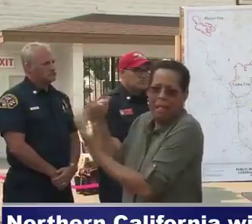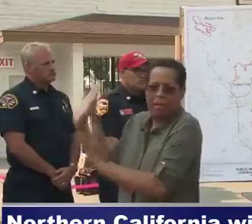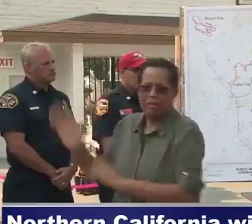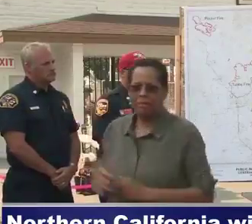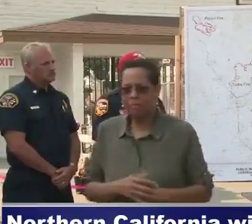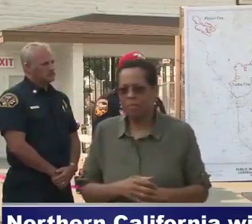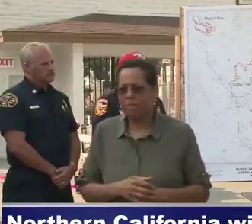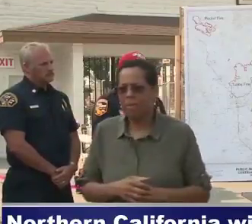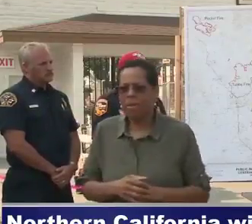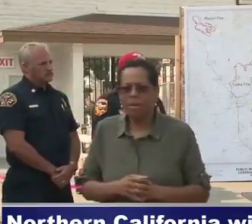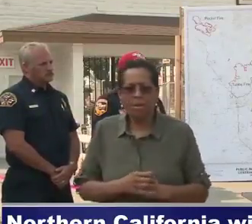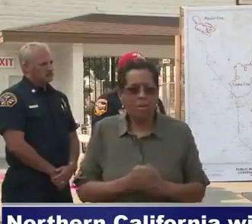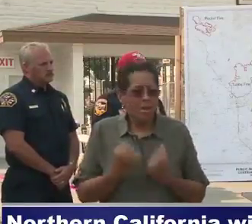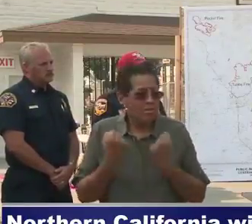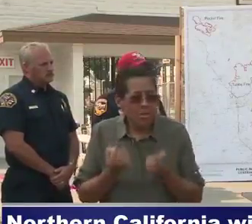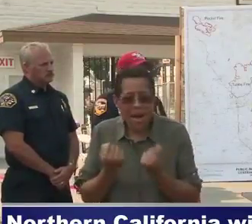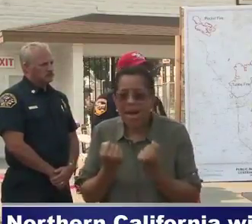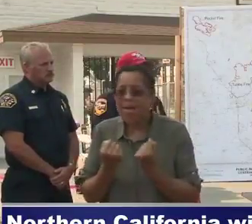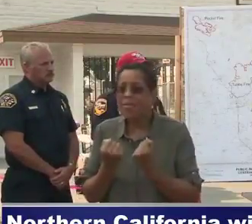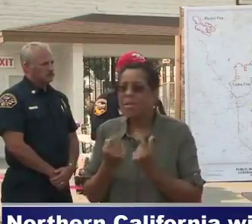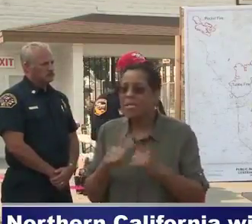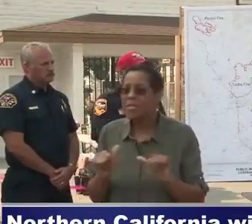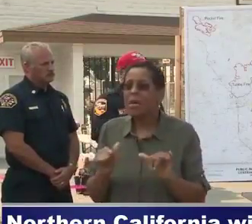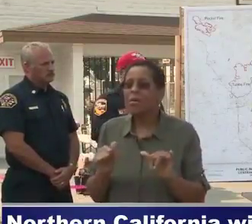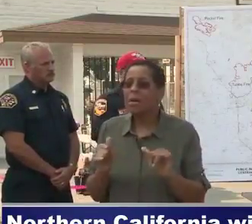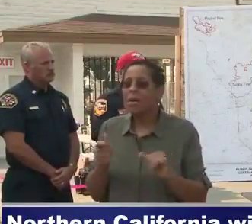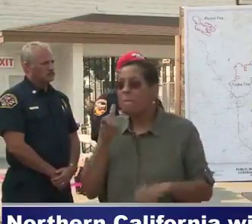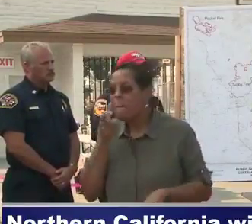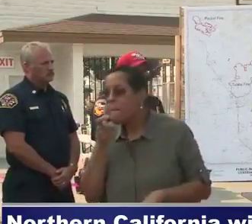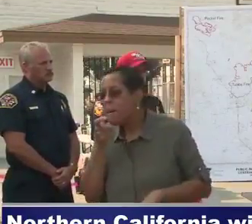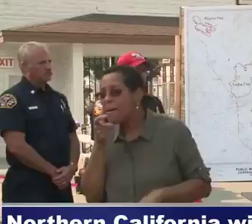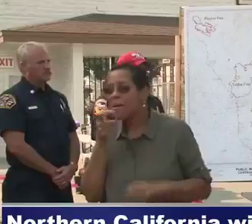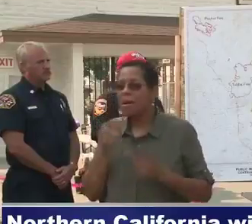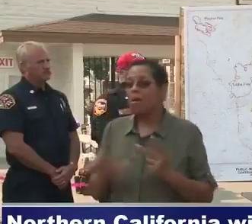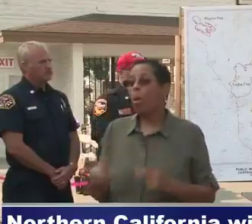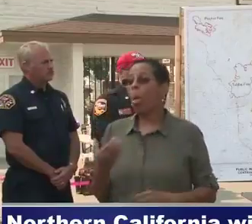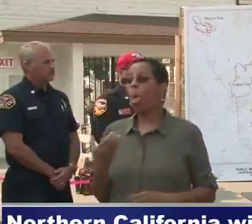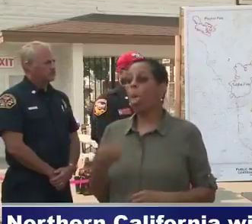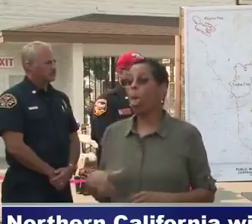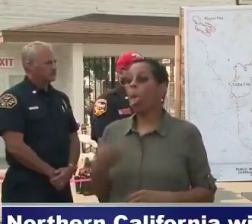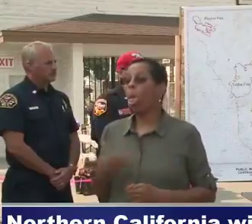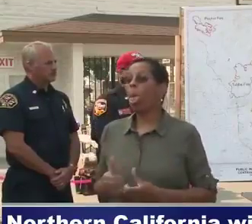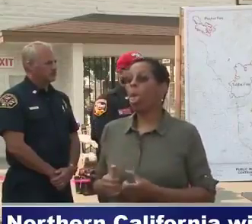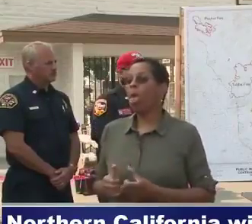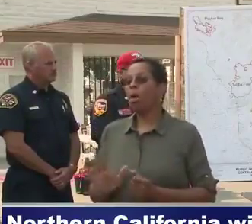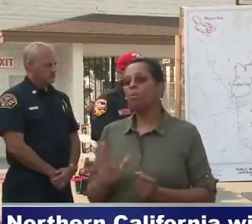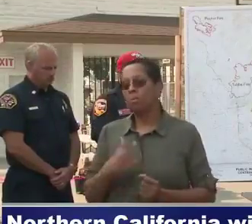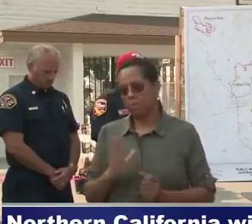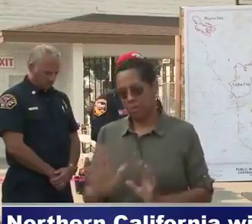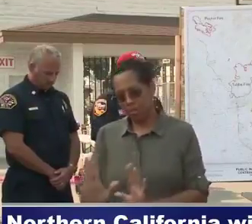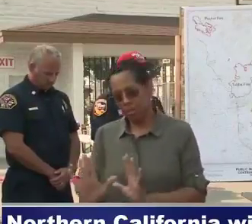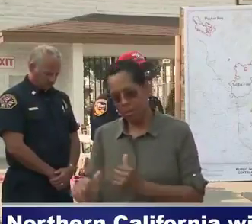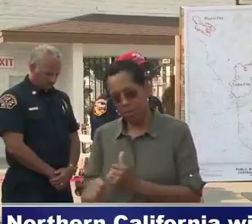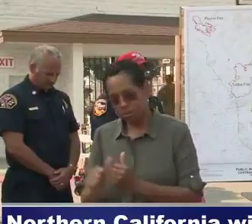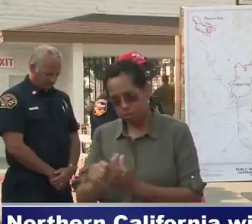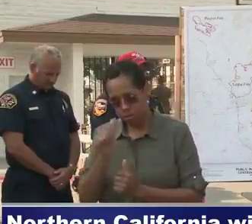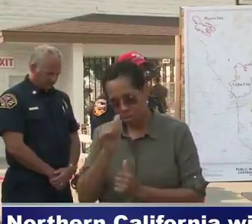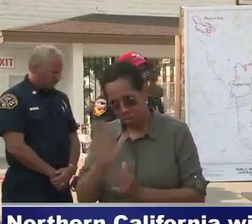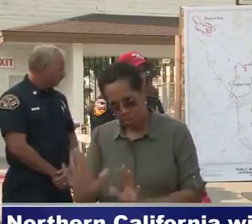you're texting or trying to look at your phone for another reason, it's just flat out dangerous, and we need you to just take an